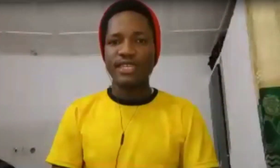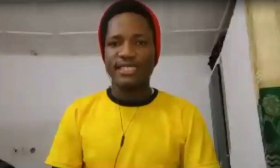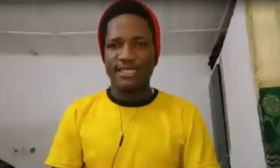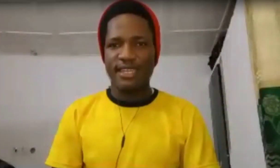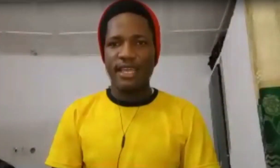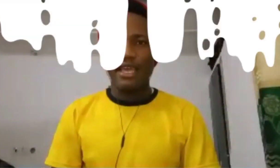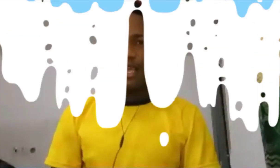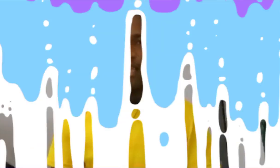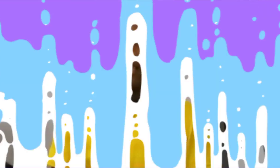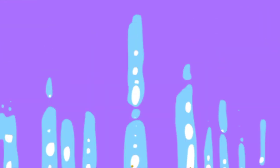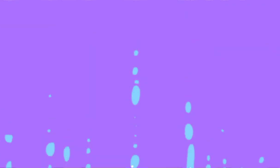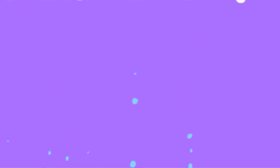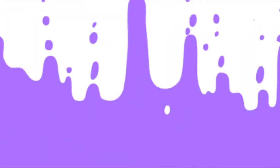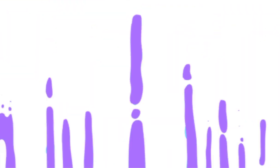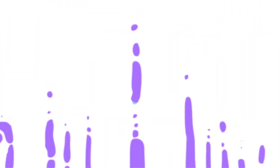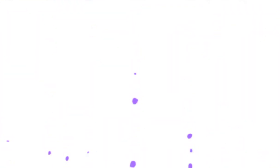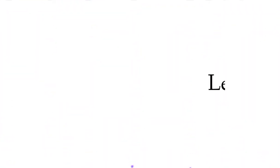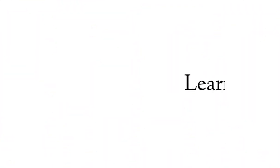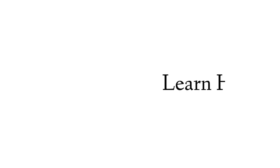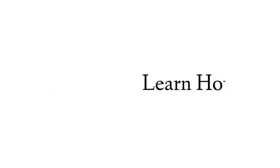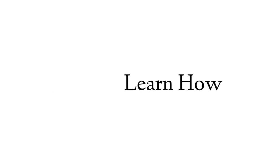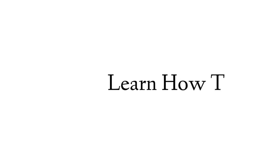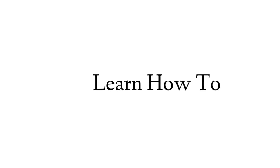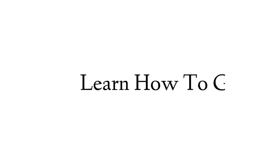greet in sign language.